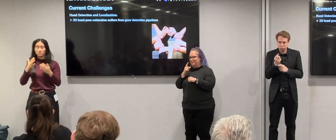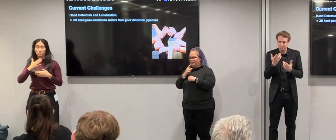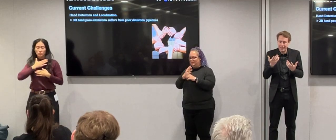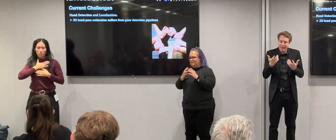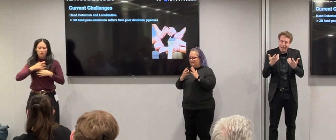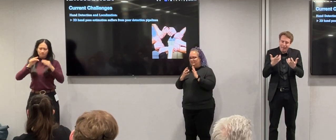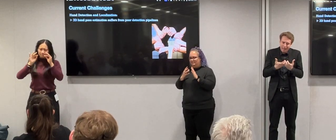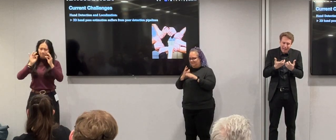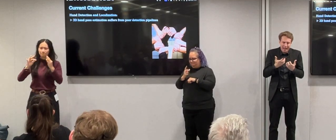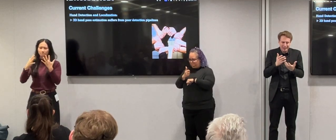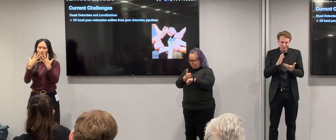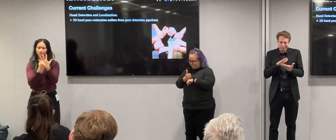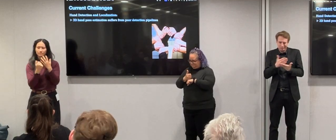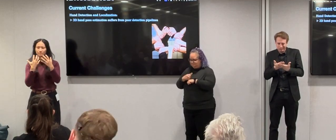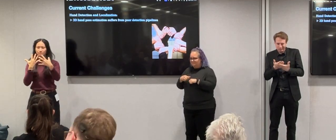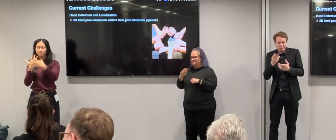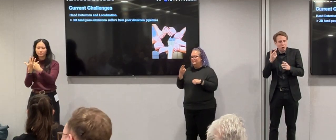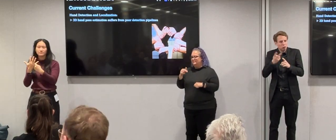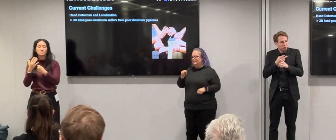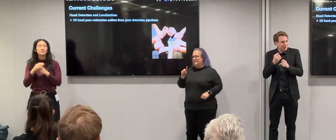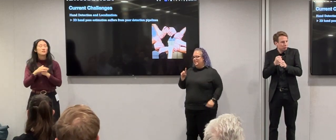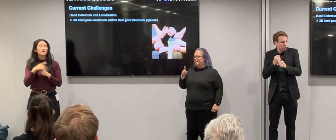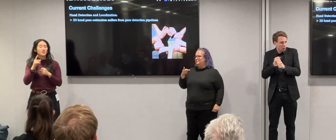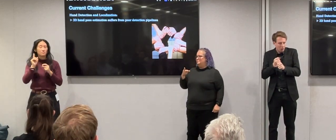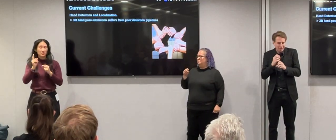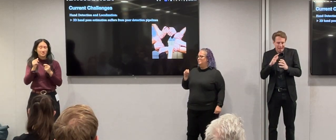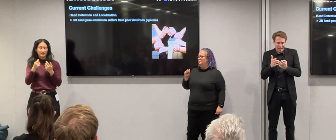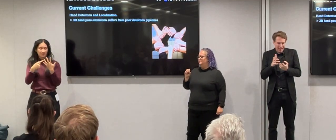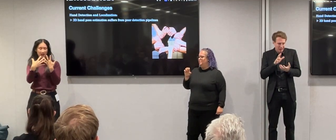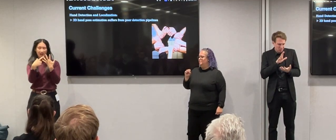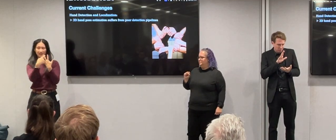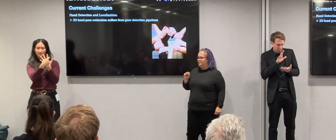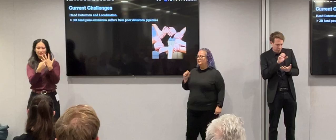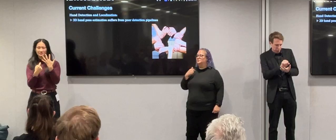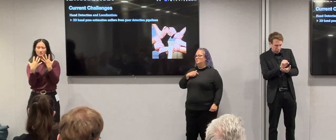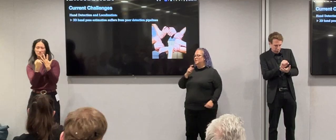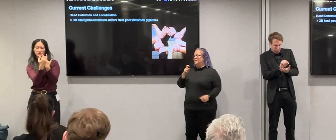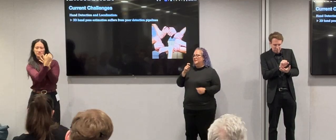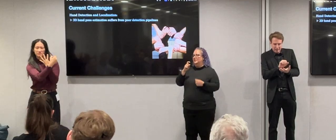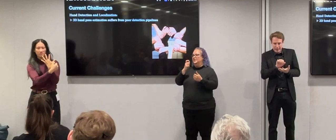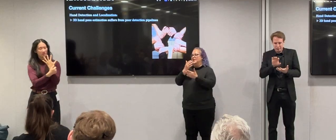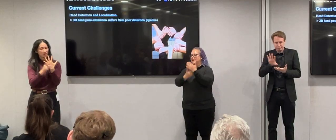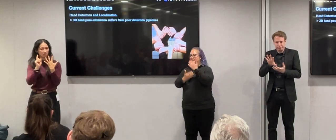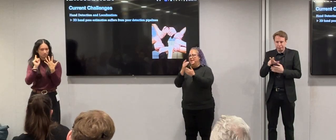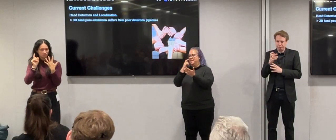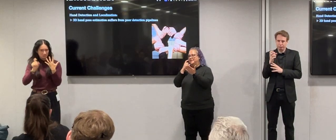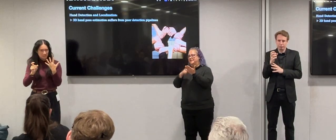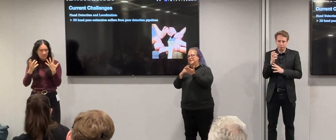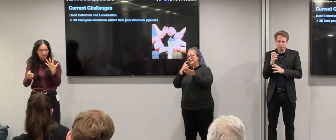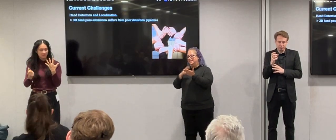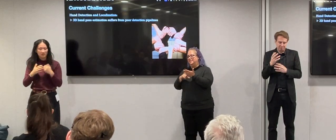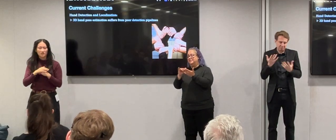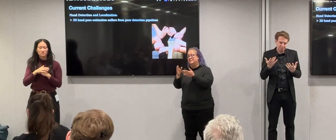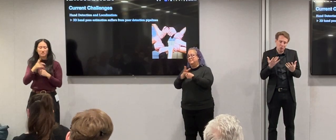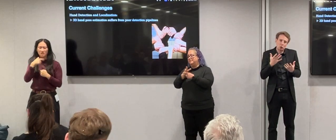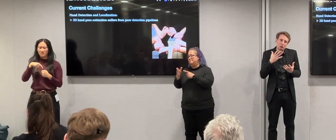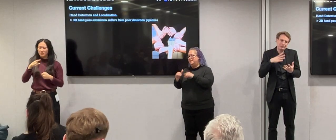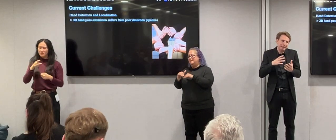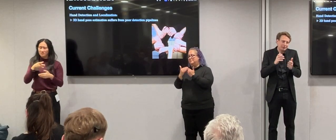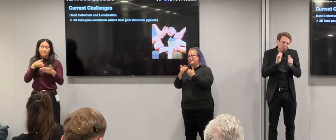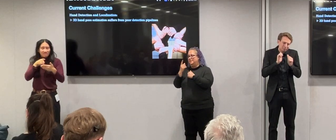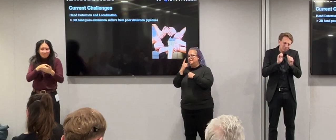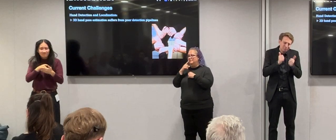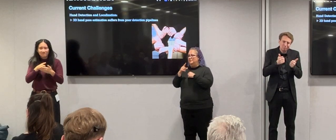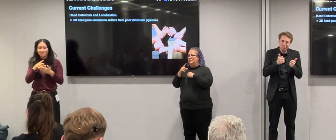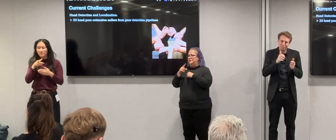need very accurate hand detectors. And surprisingly, this was actually the main limitation in